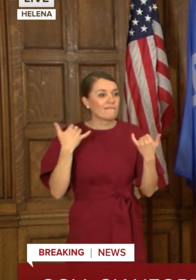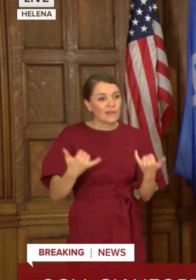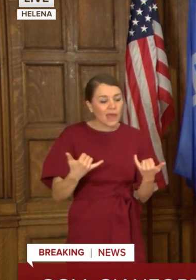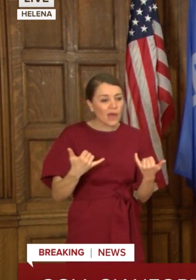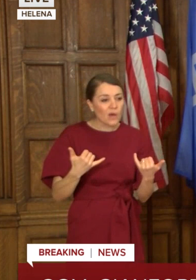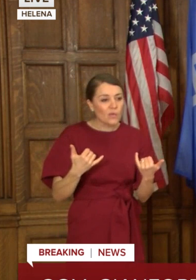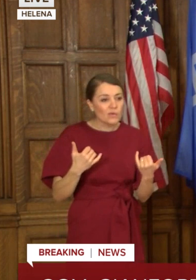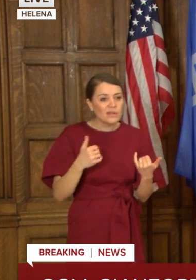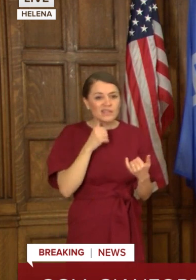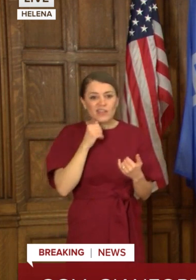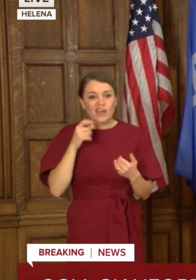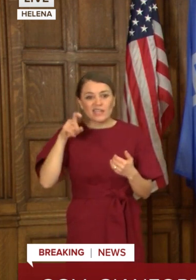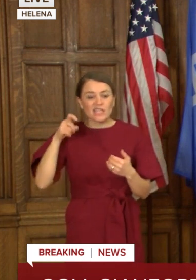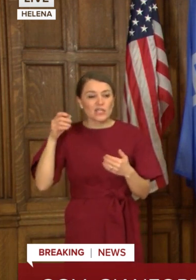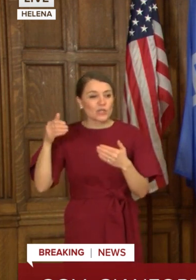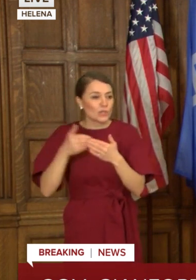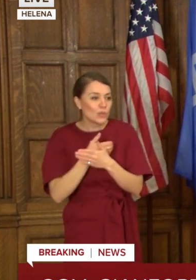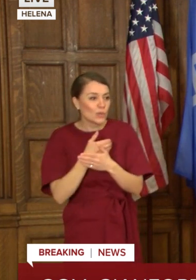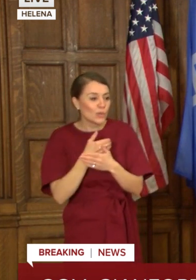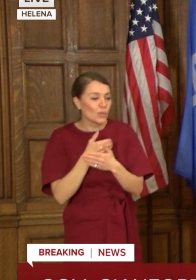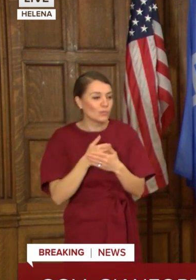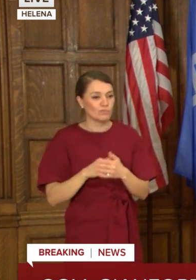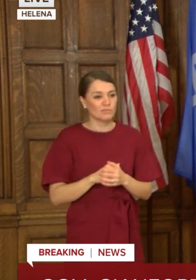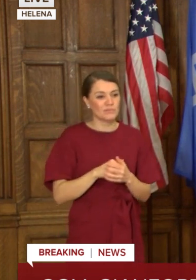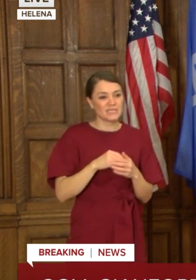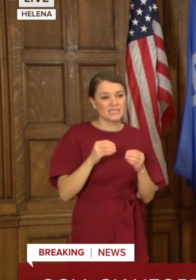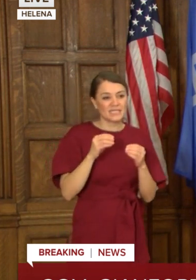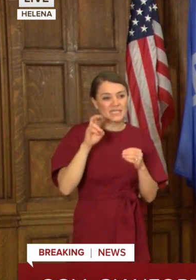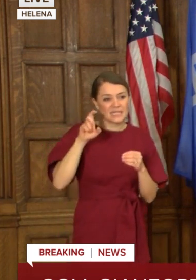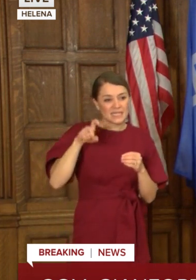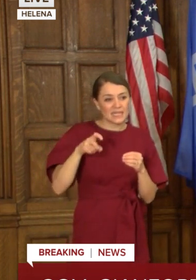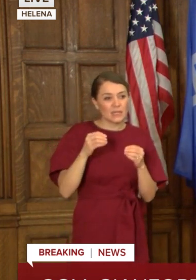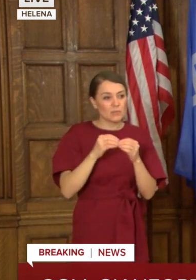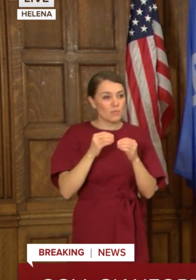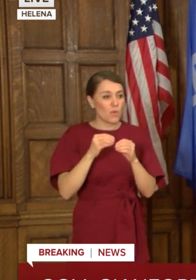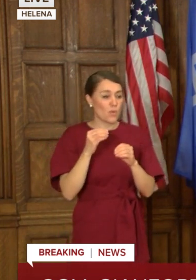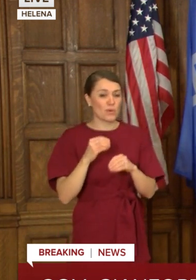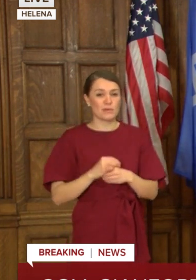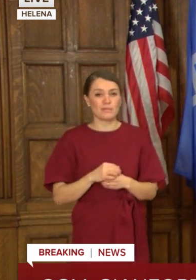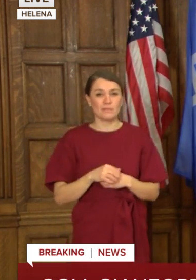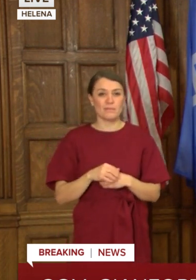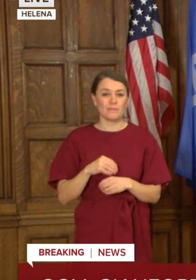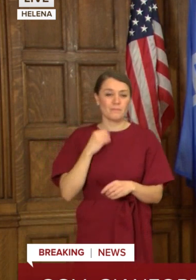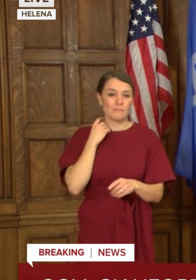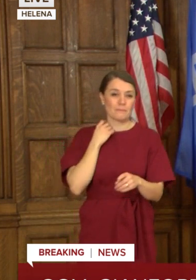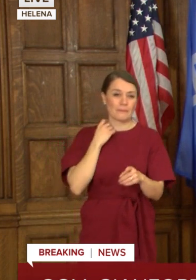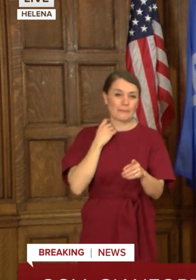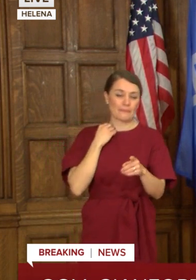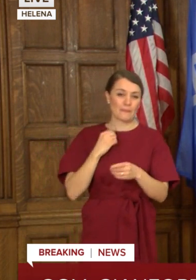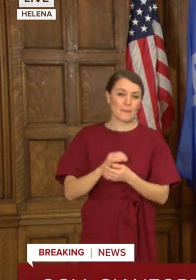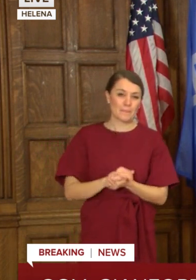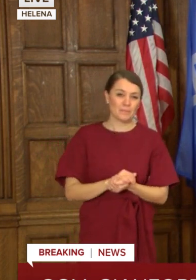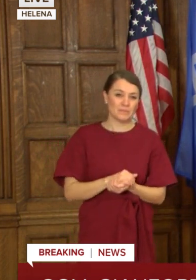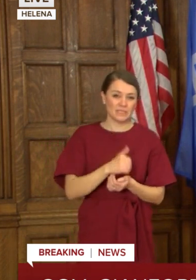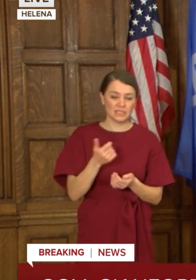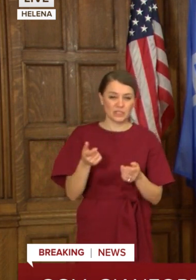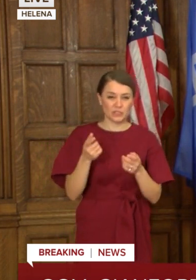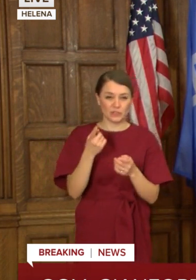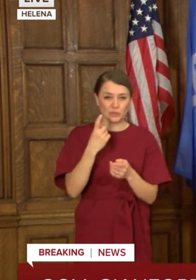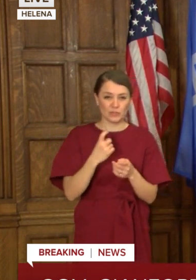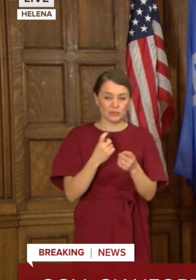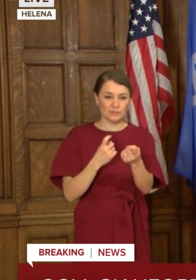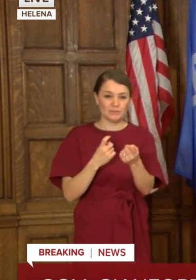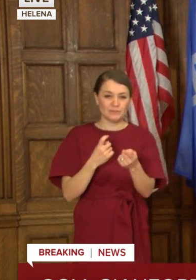which siphon vaccines away from channels that have already been proven. What's the question here? Yeah, thank you. My question